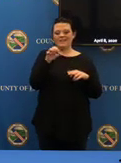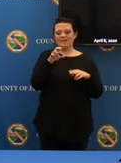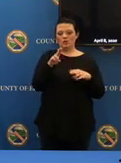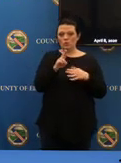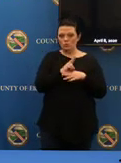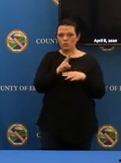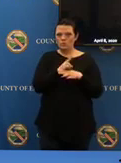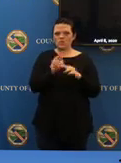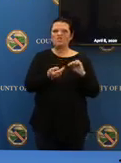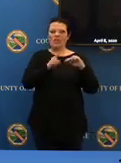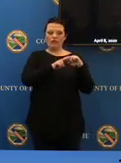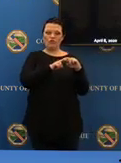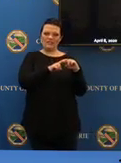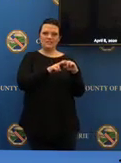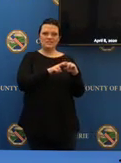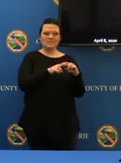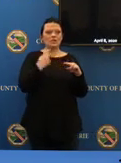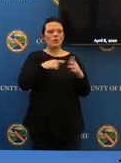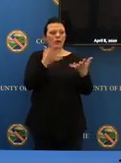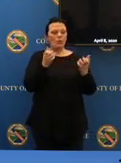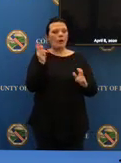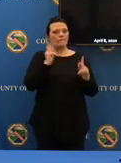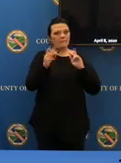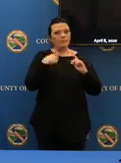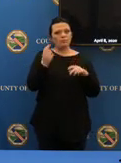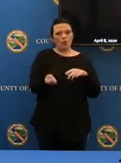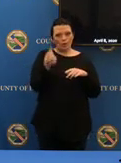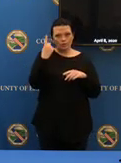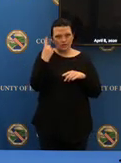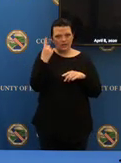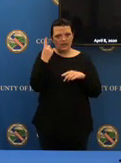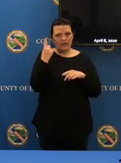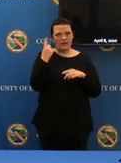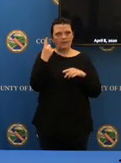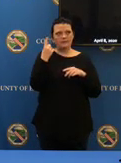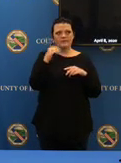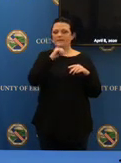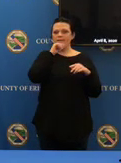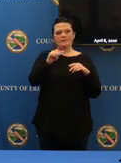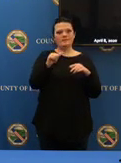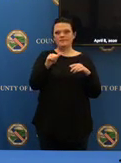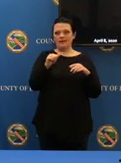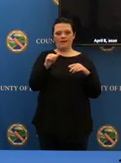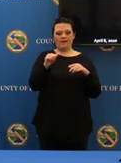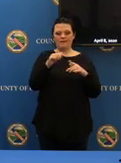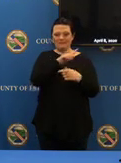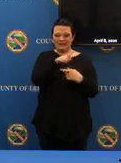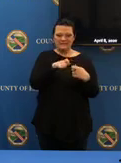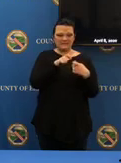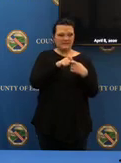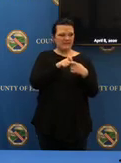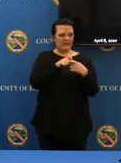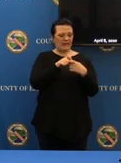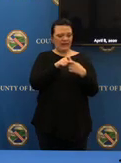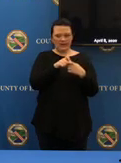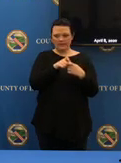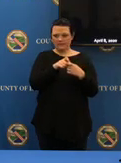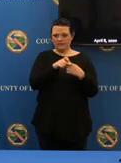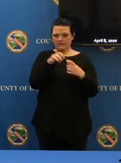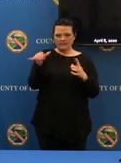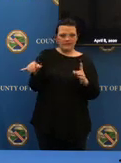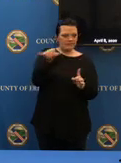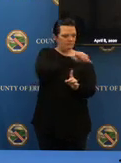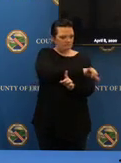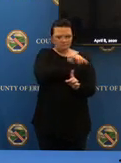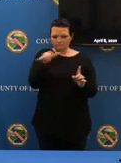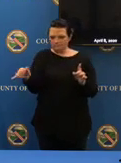continue to increase, and we want folks to understand that it is not an apples-to-apples comparison between what